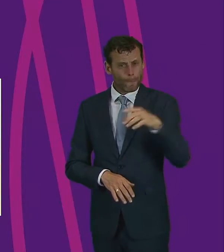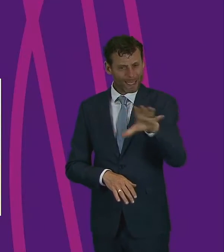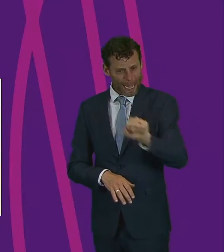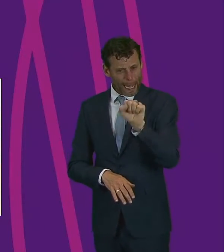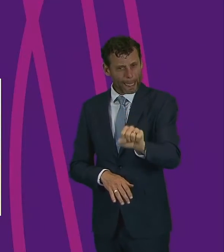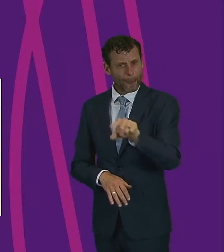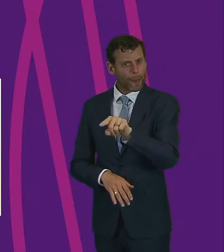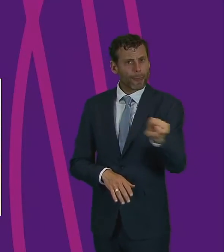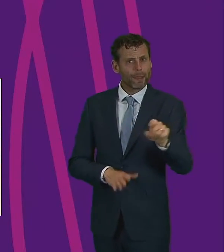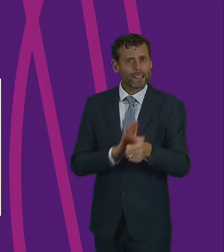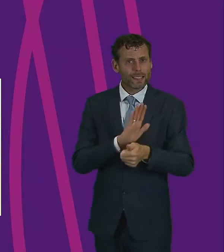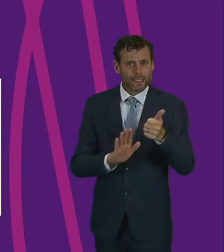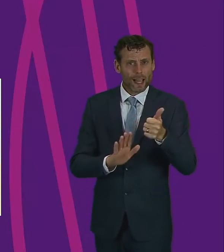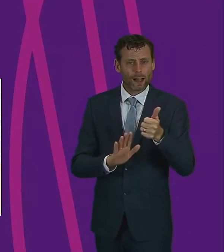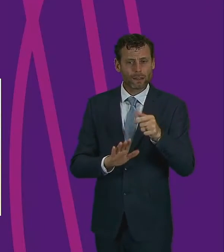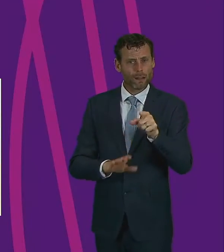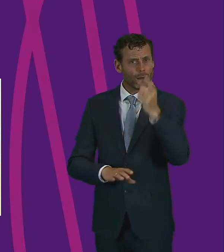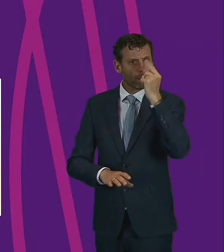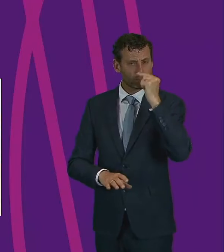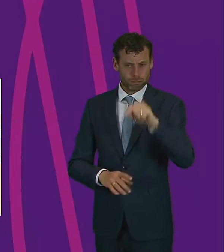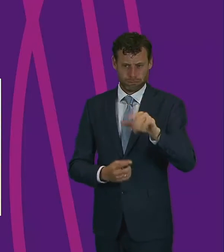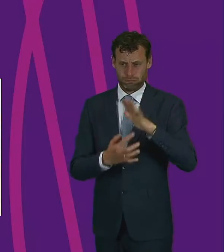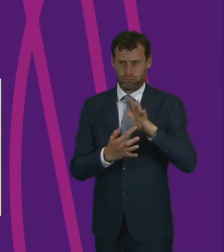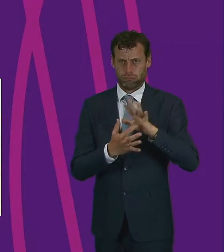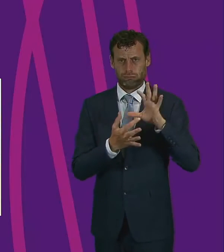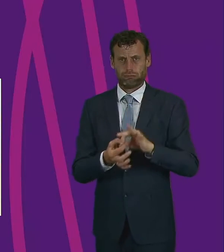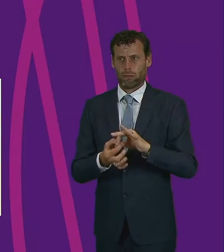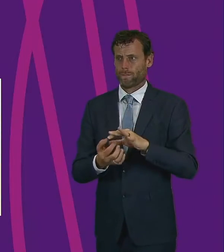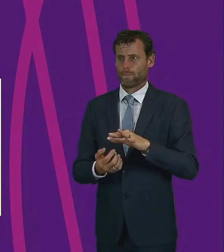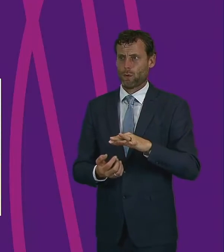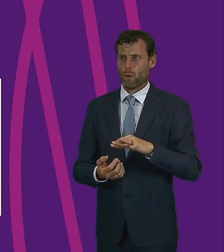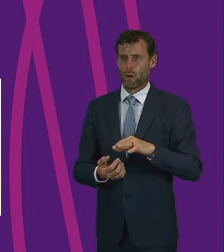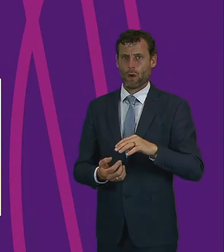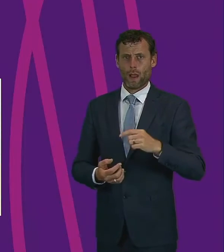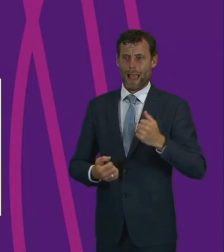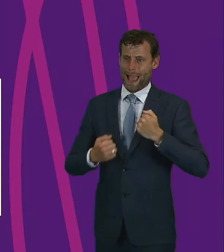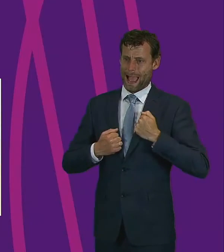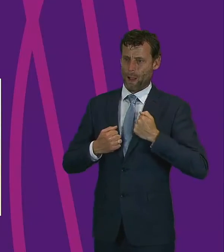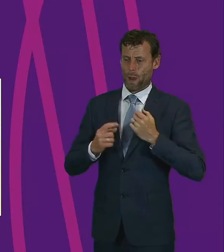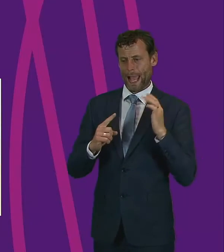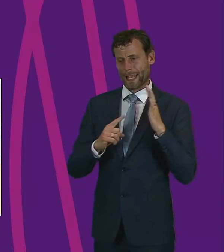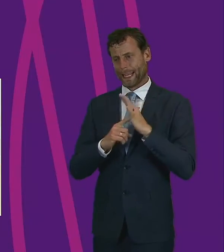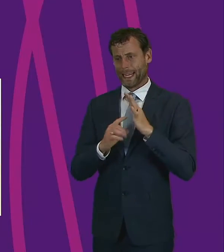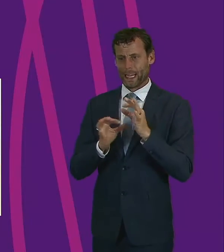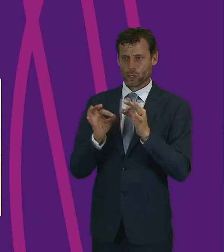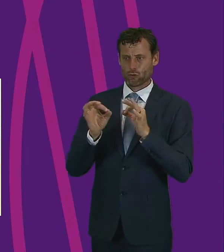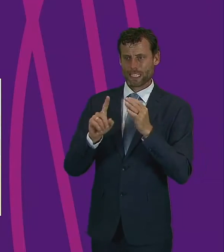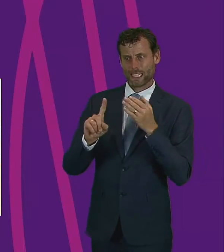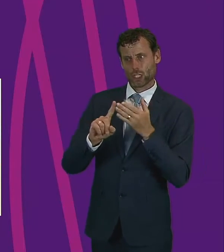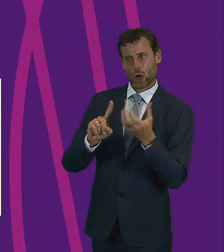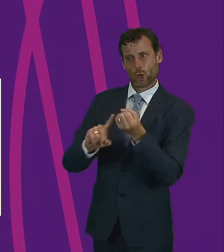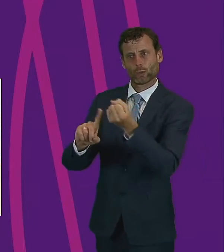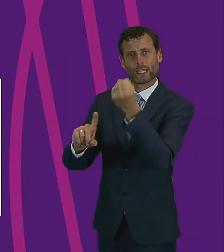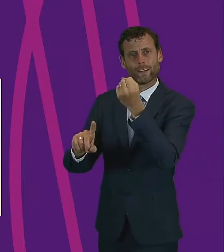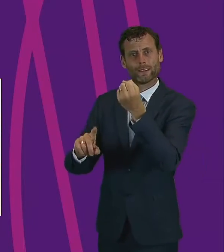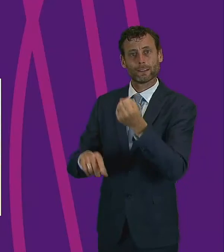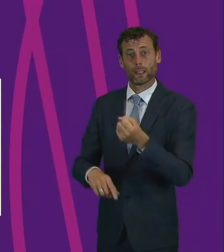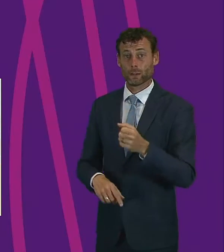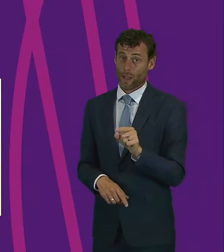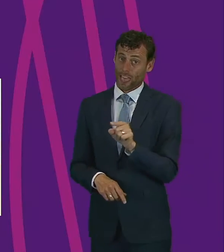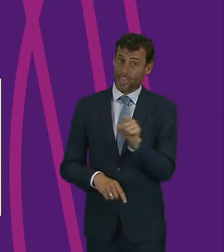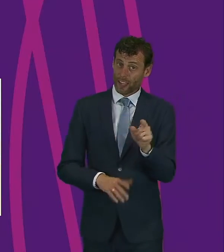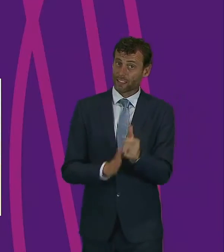retain that skill set, because that will be essential in meeting many of our key strategic objectives. These are individuals who have the